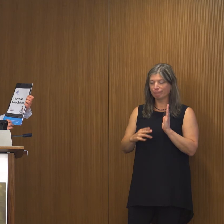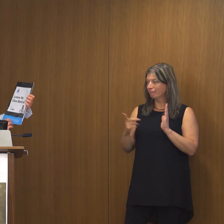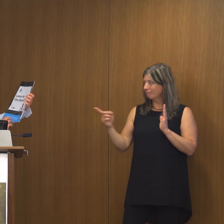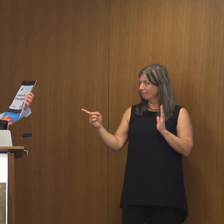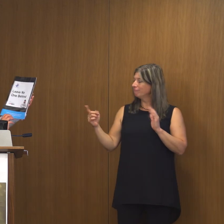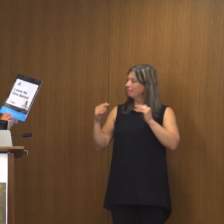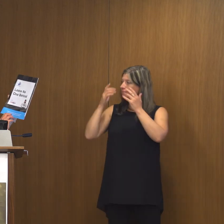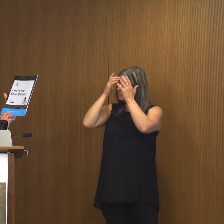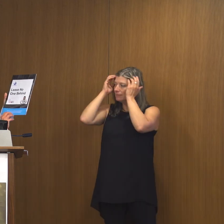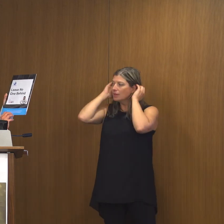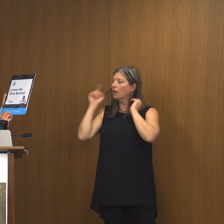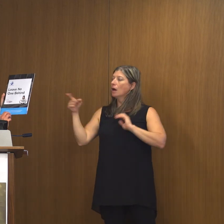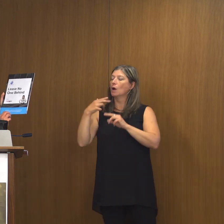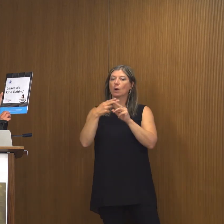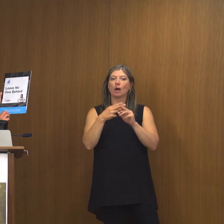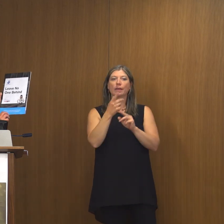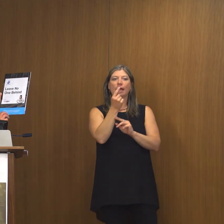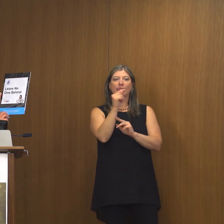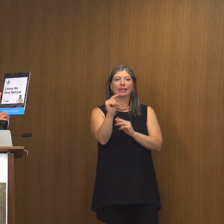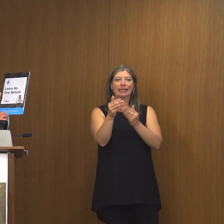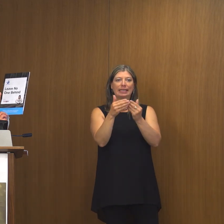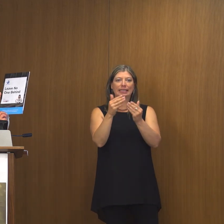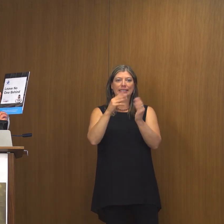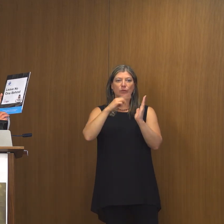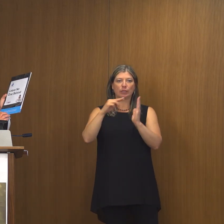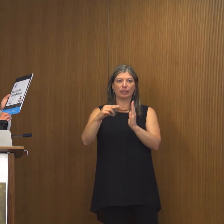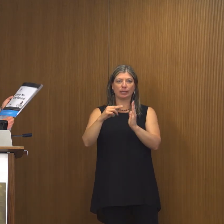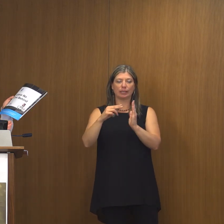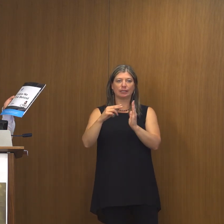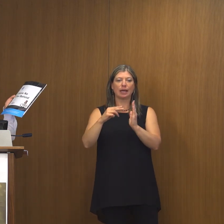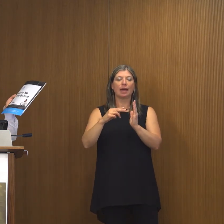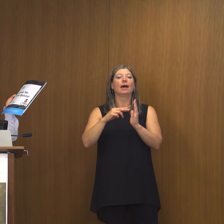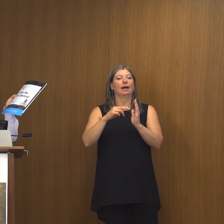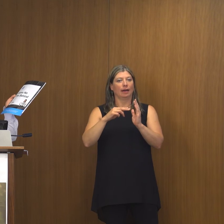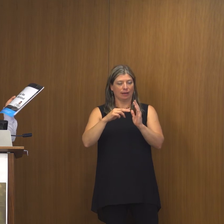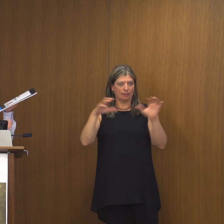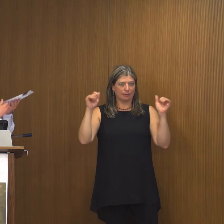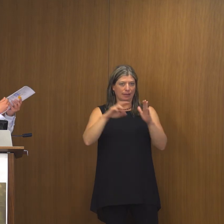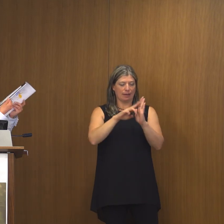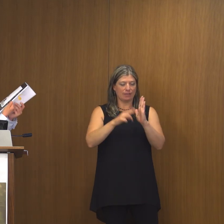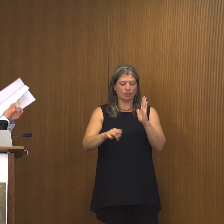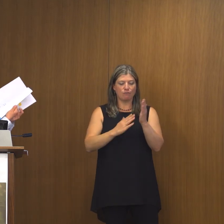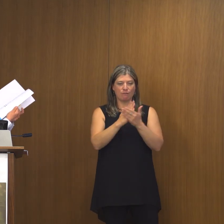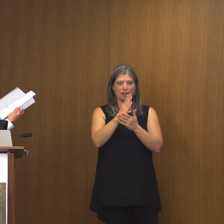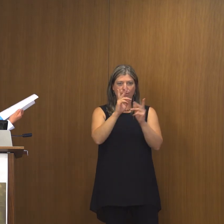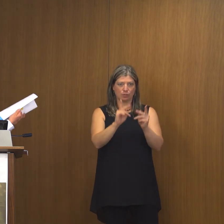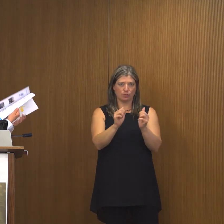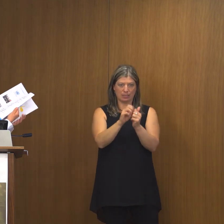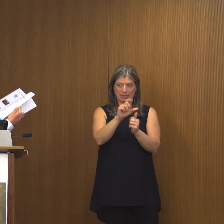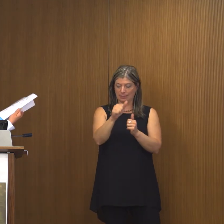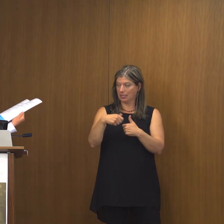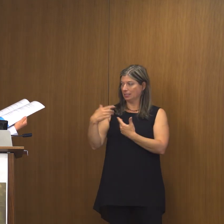the easy read Conference of the State Parties to the Convention of the Rights of Persons with Disabilities. It's